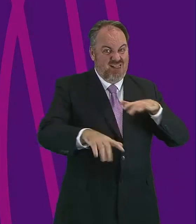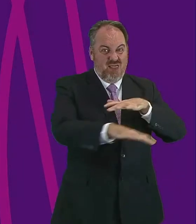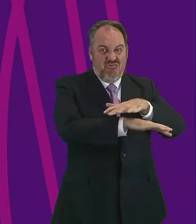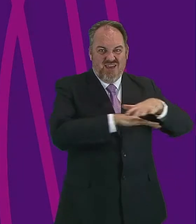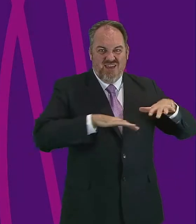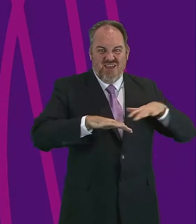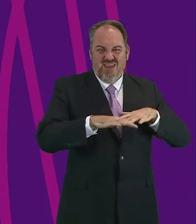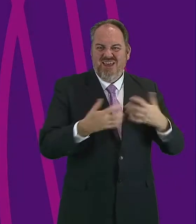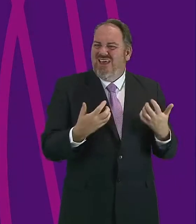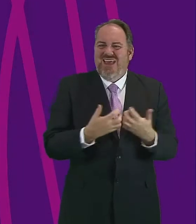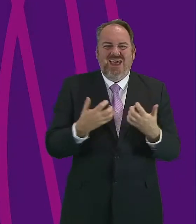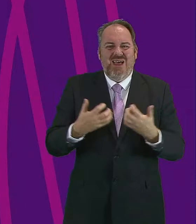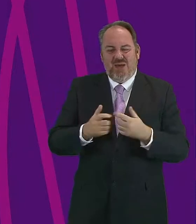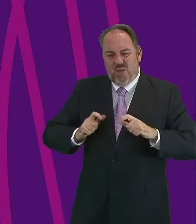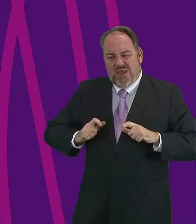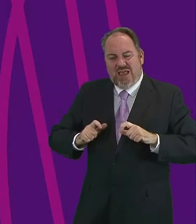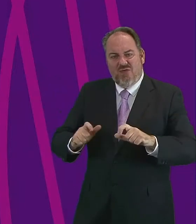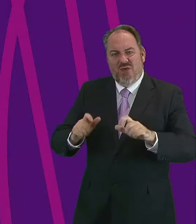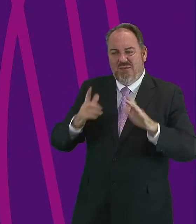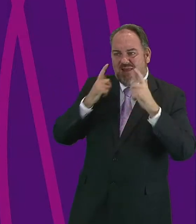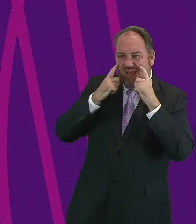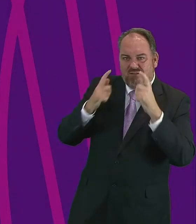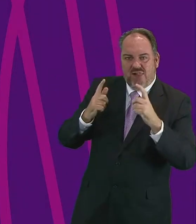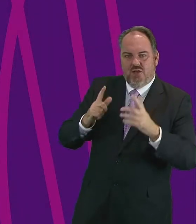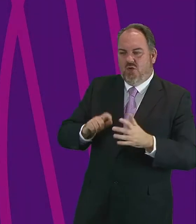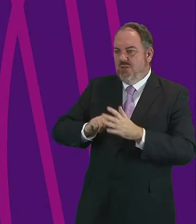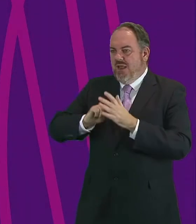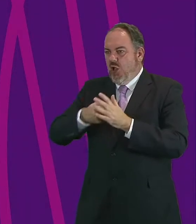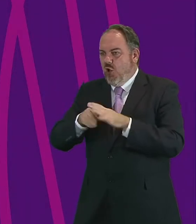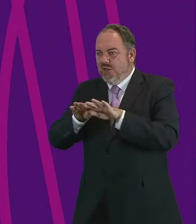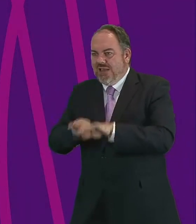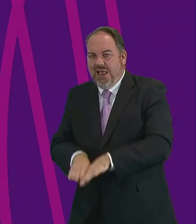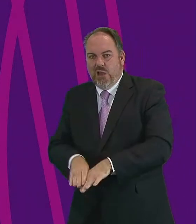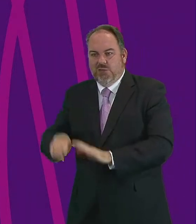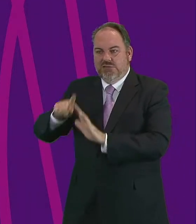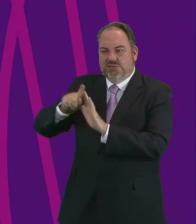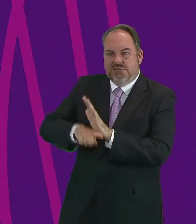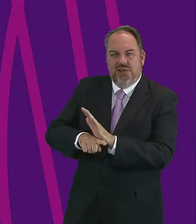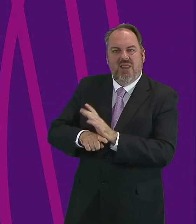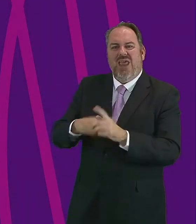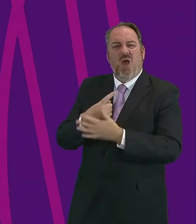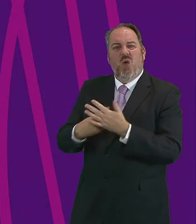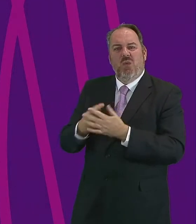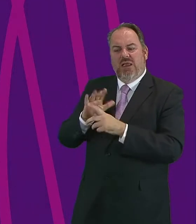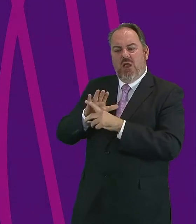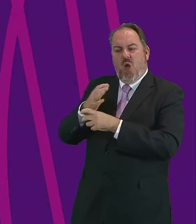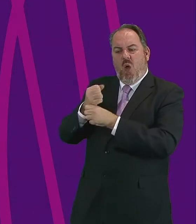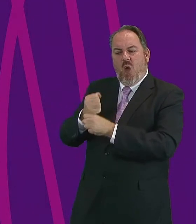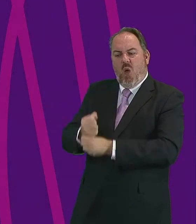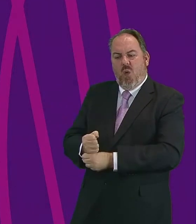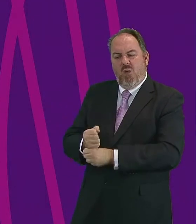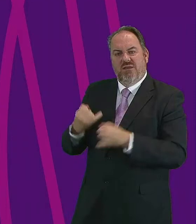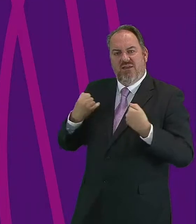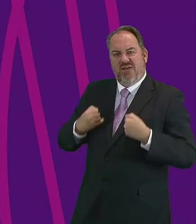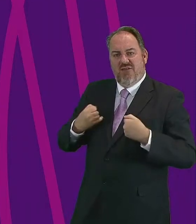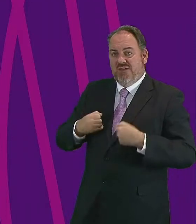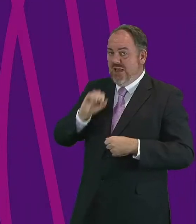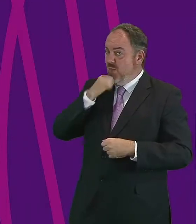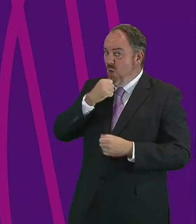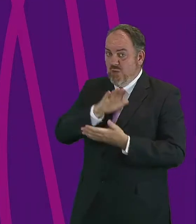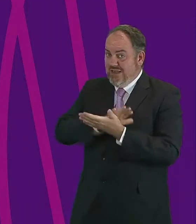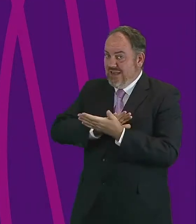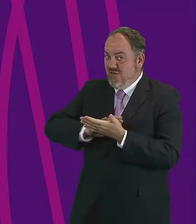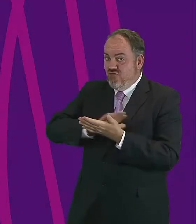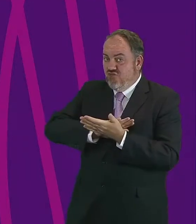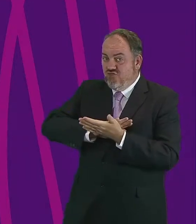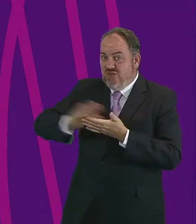we move forward and not constantly go into lockdown that only suppresses the virus but doesn't eradicate it? Cabinet